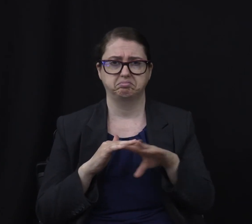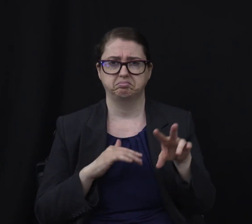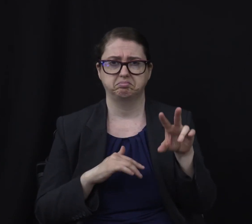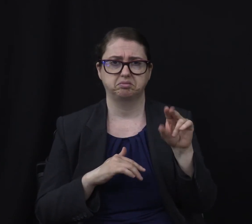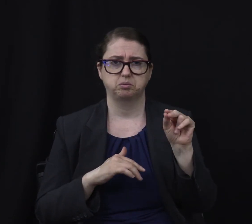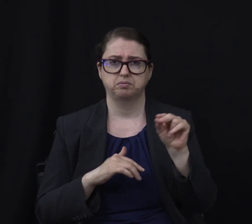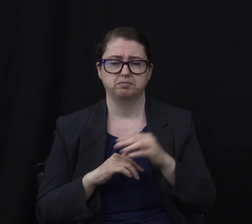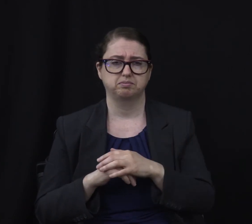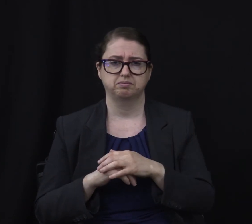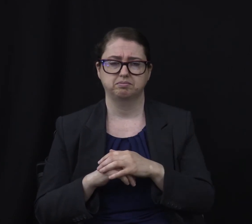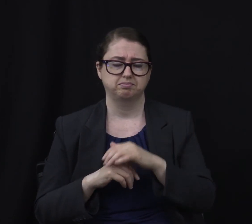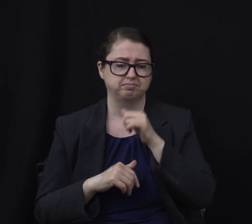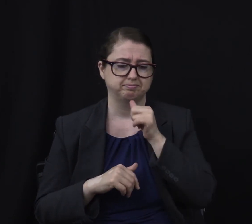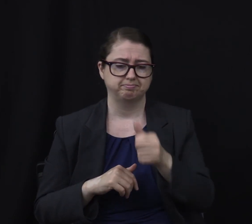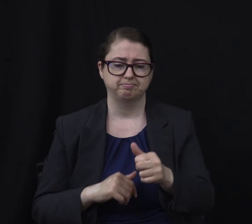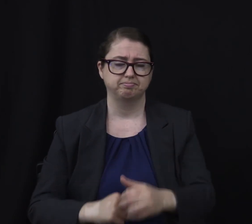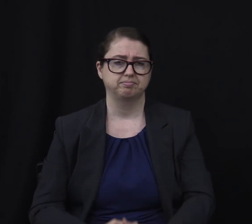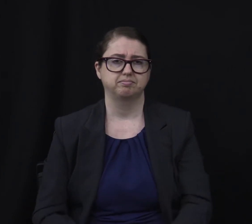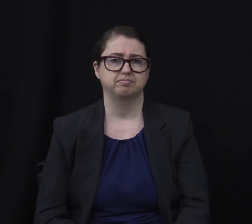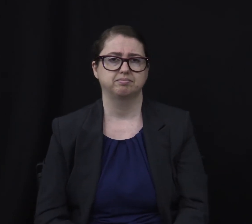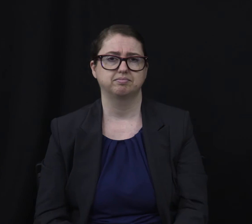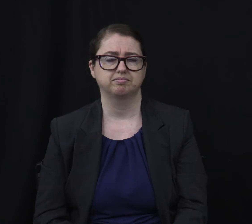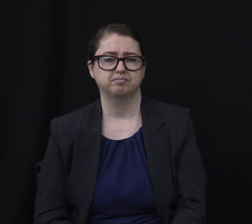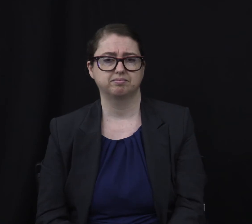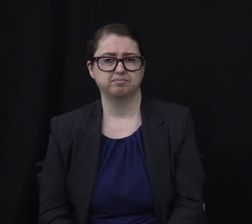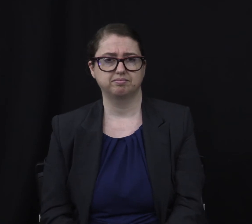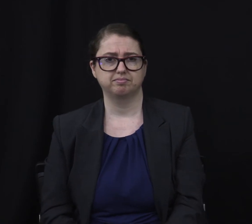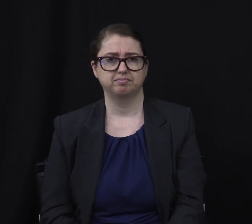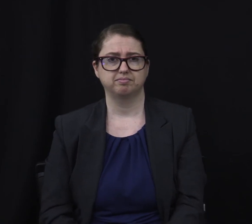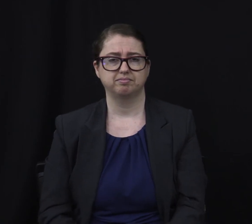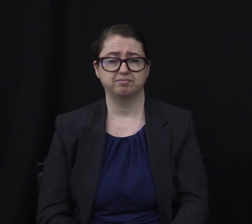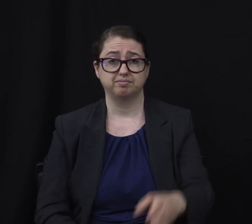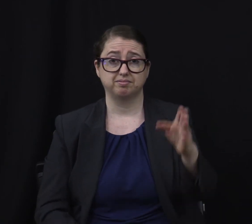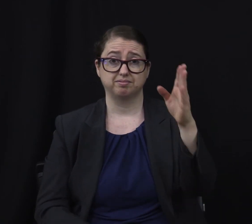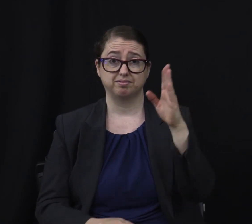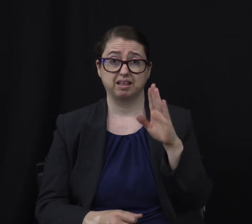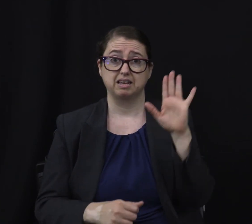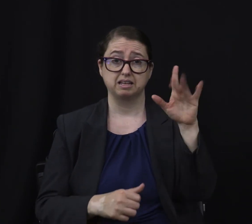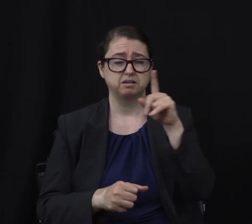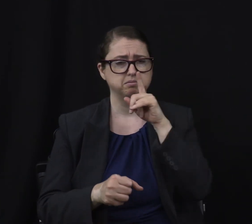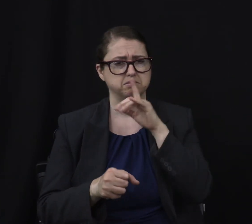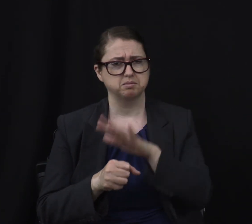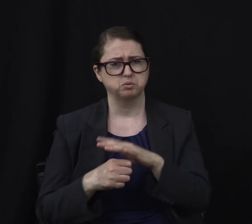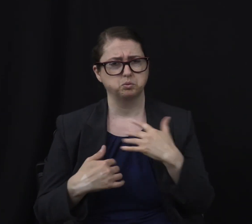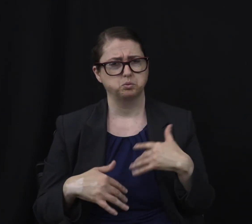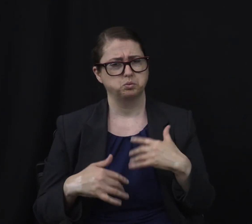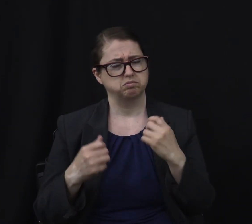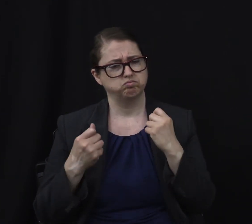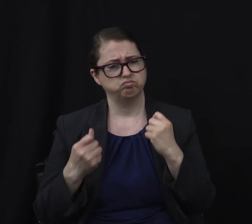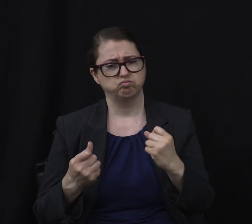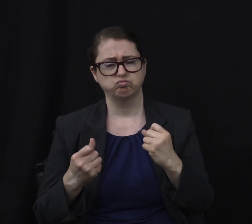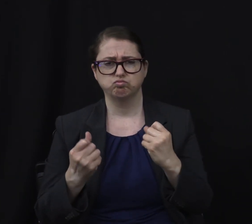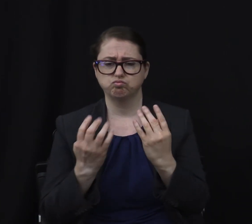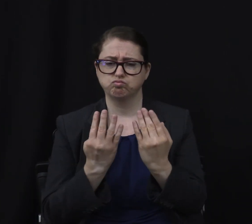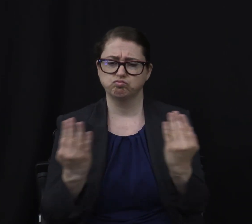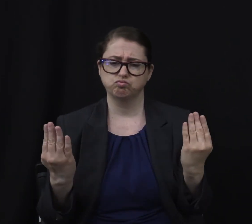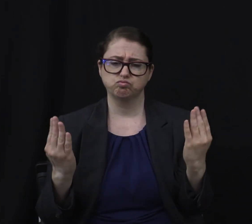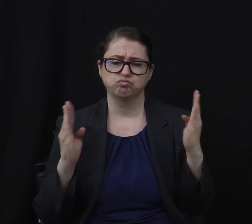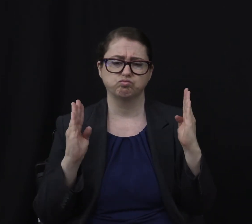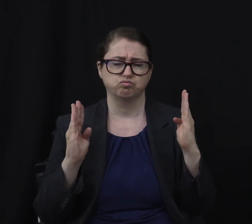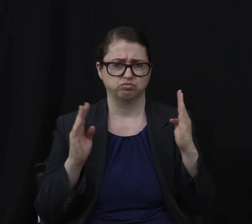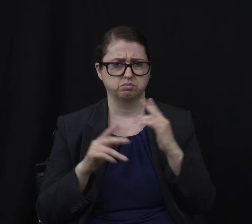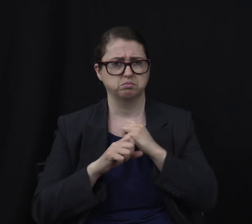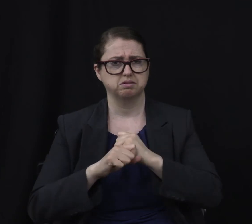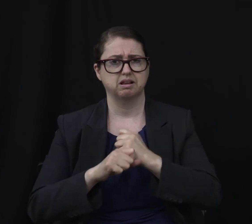Surely not. The promises of God are our mighty fortress. And I believe that these